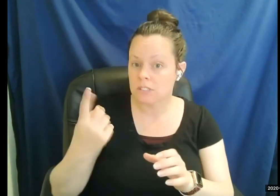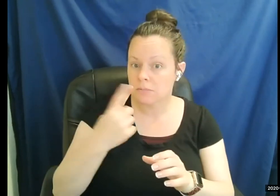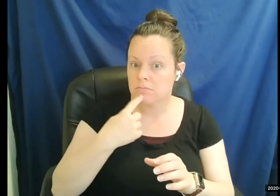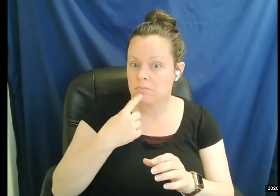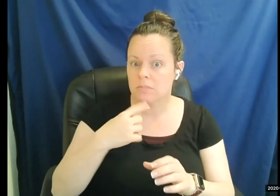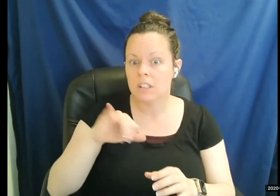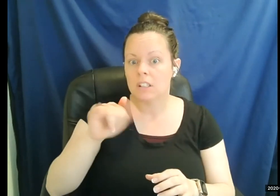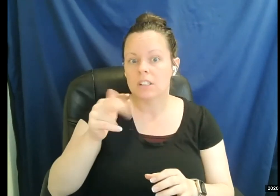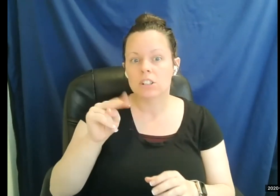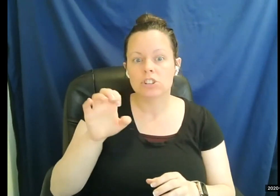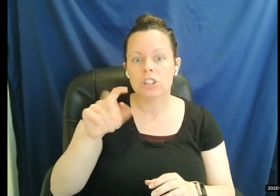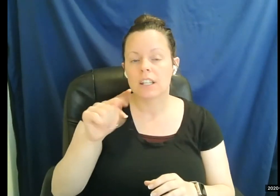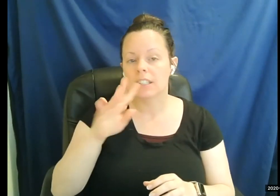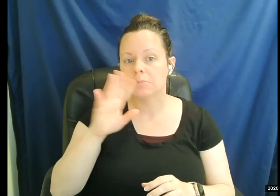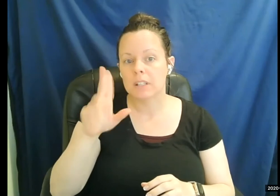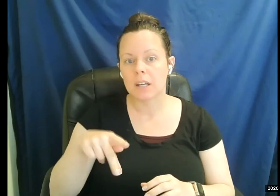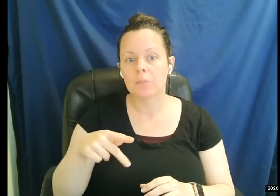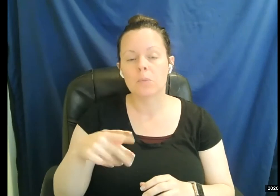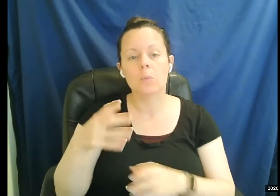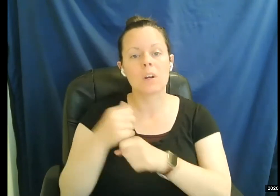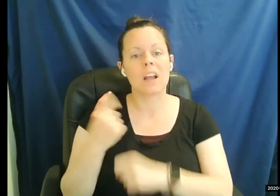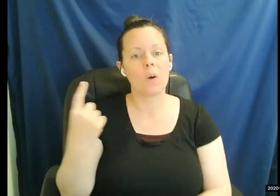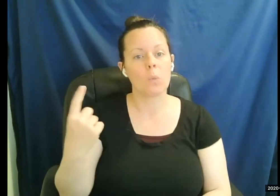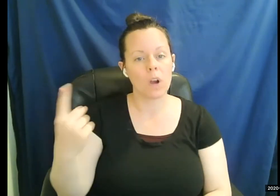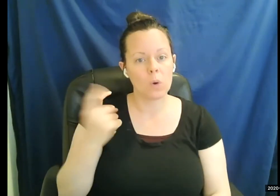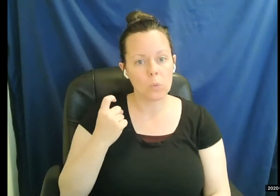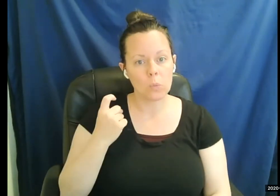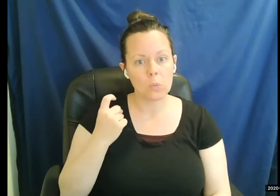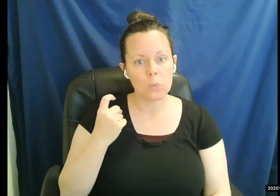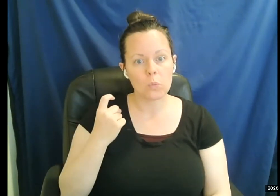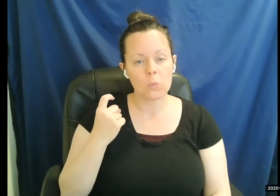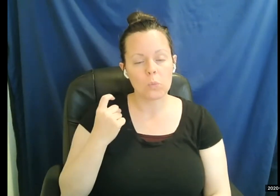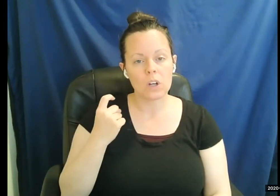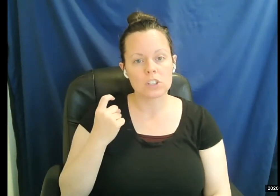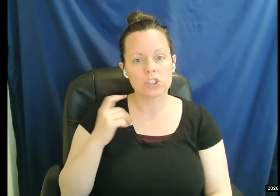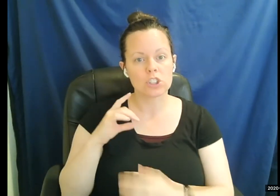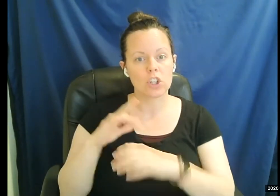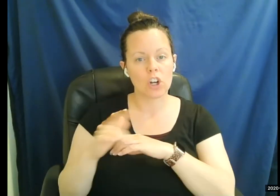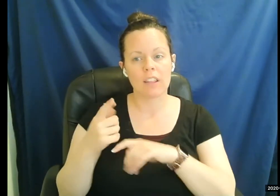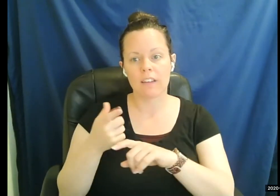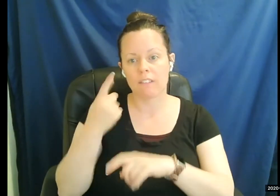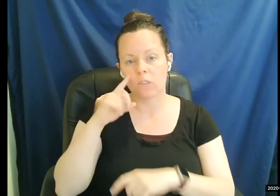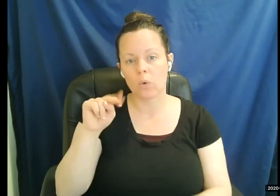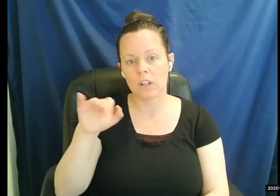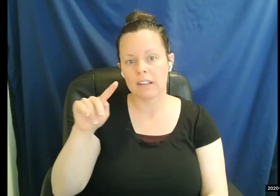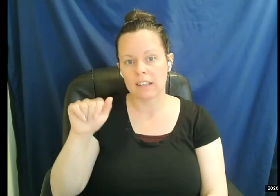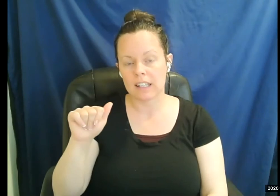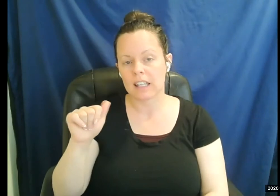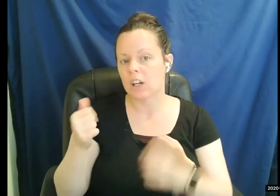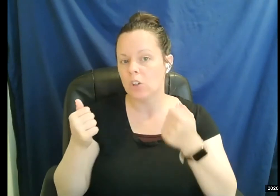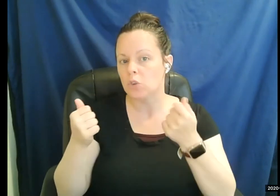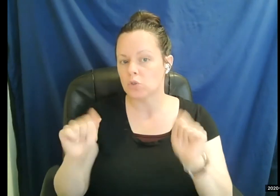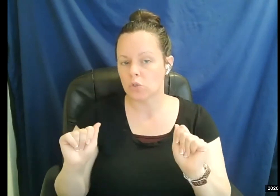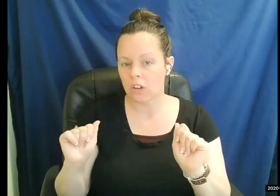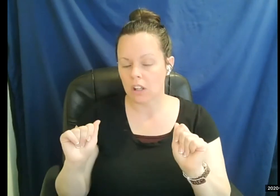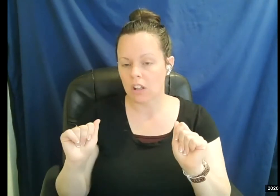Sorry, it's Janet. We did get one question that was early. It's for Nita. Trying